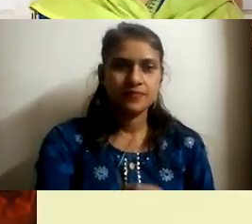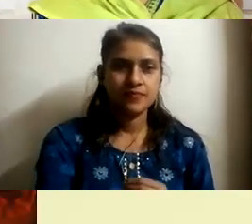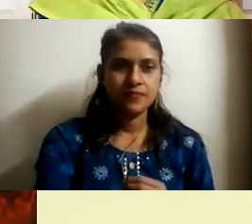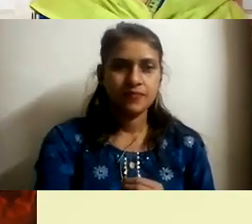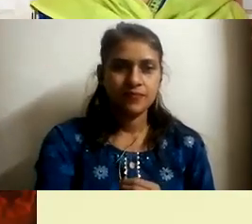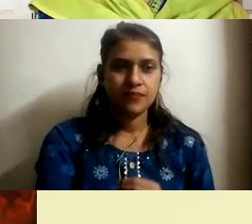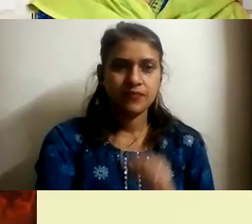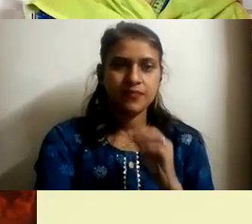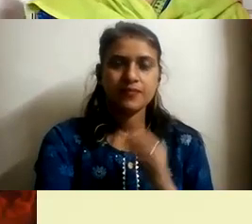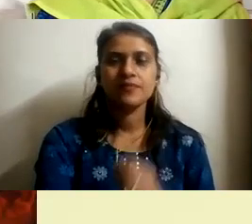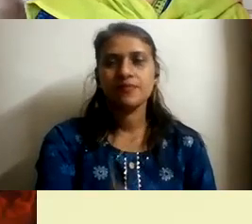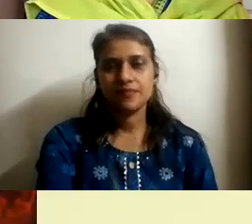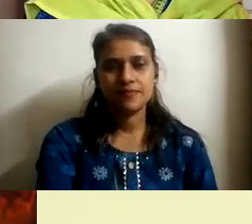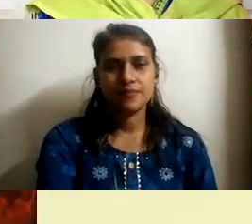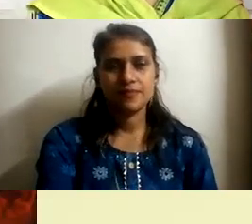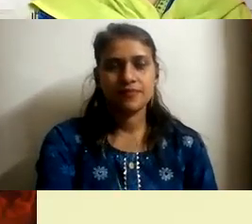Yes, ma'am.